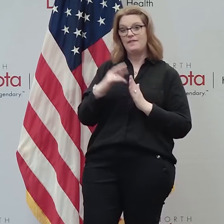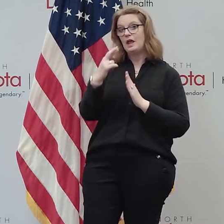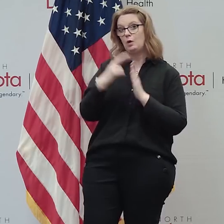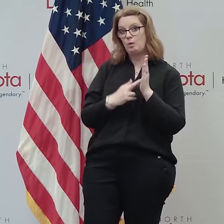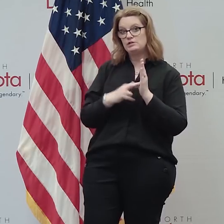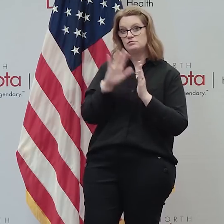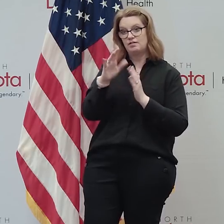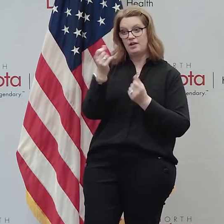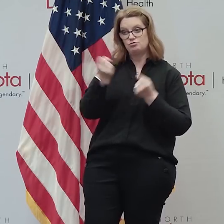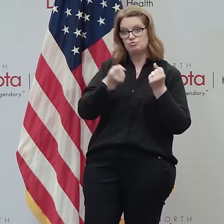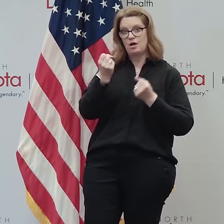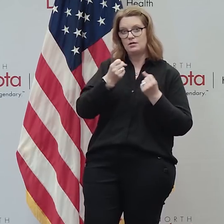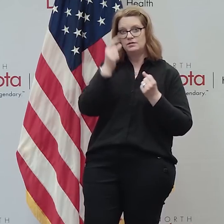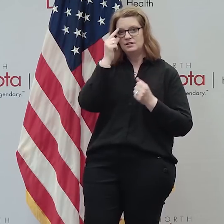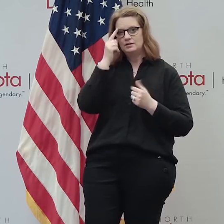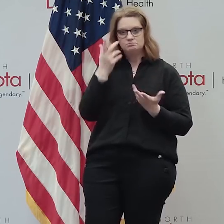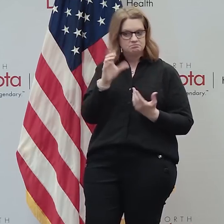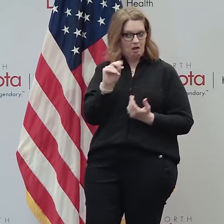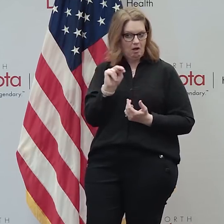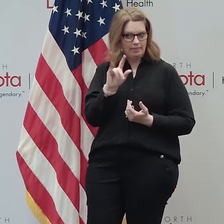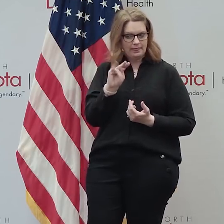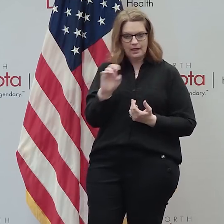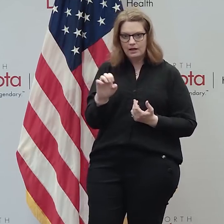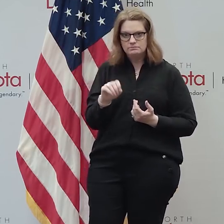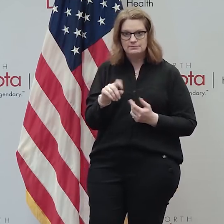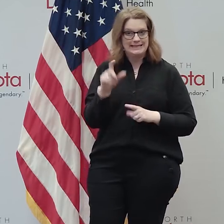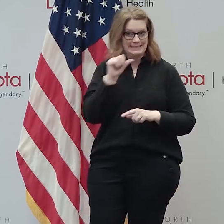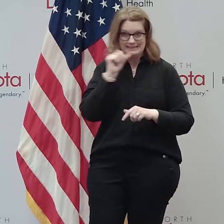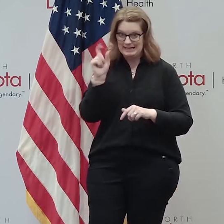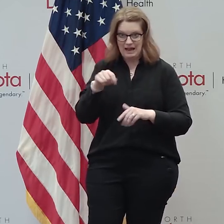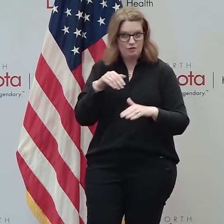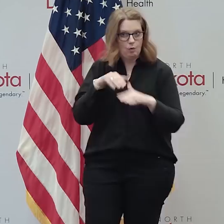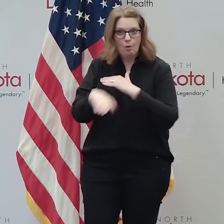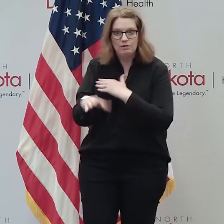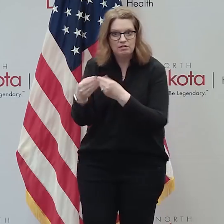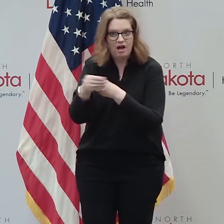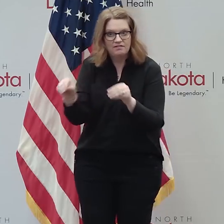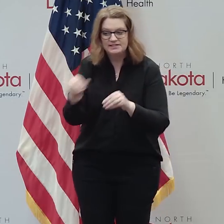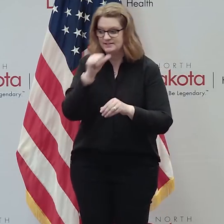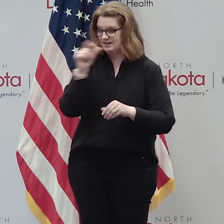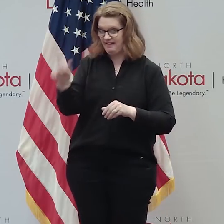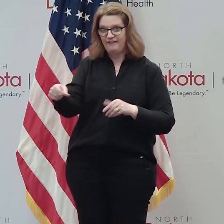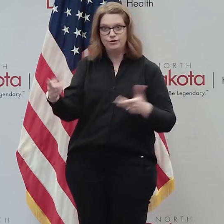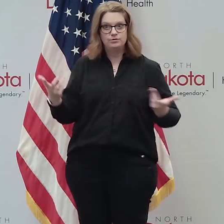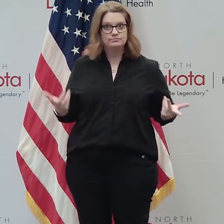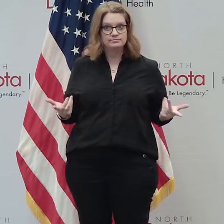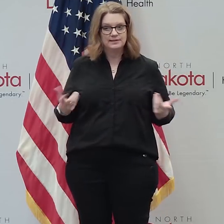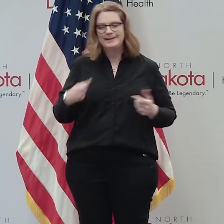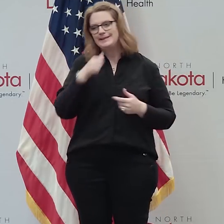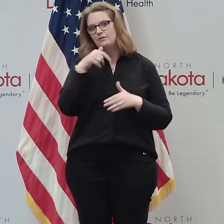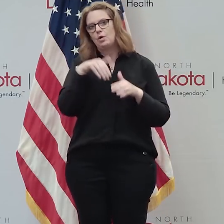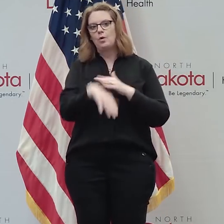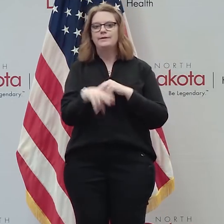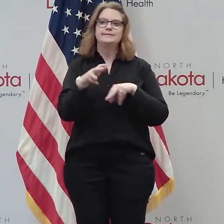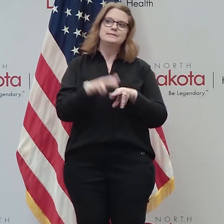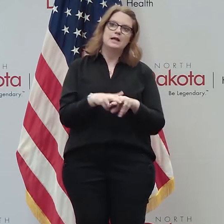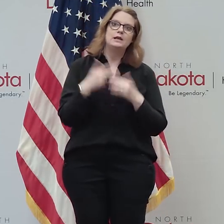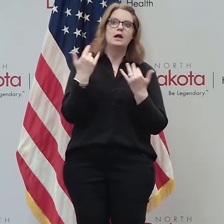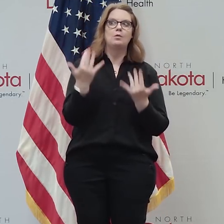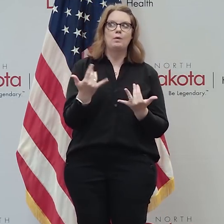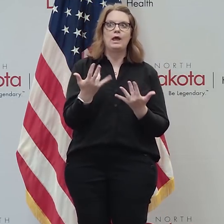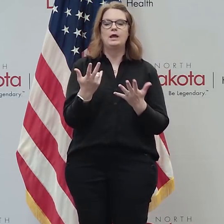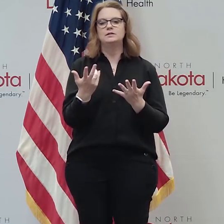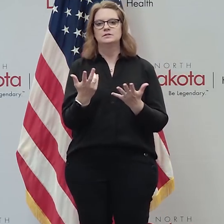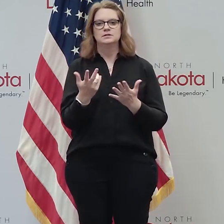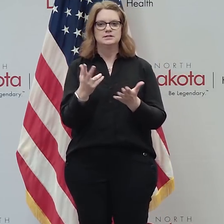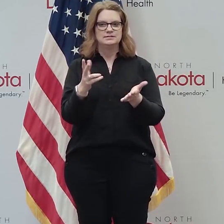that online without having to have anyone go into the DMV and sit and wait to register a